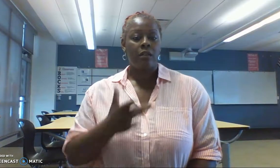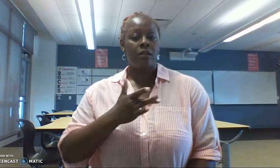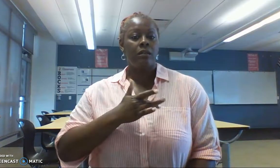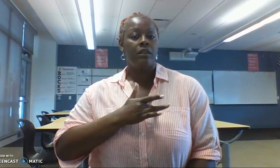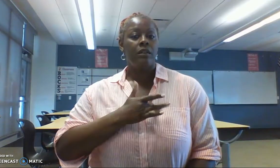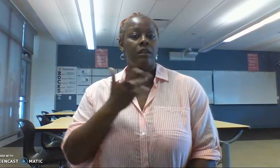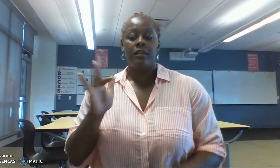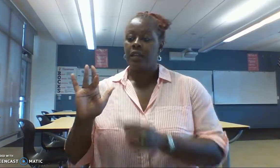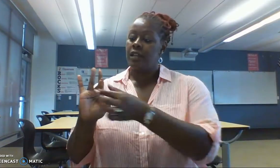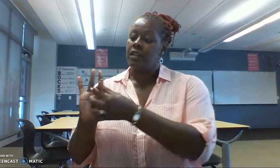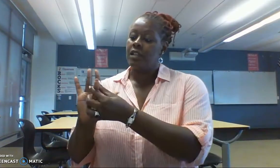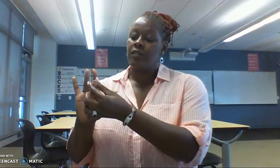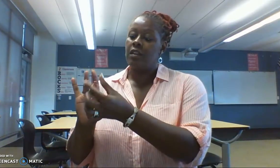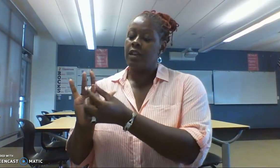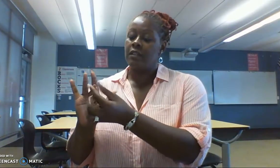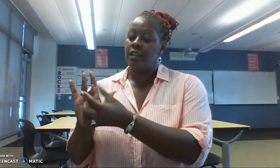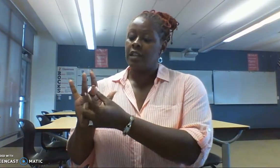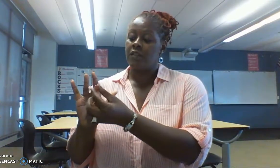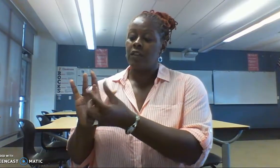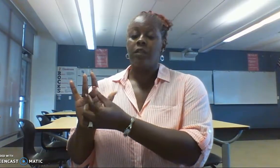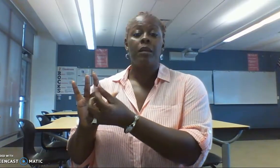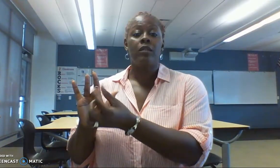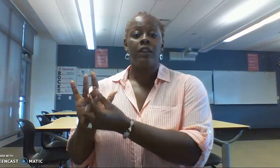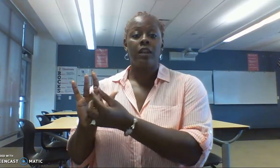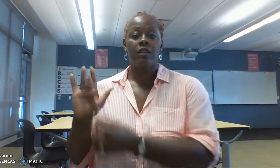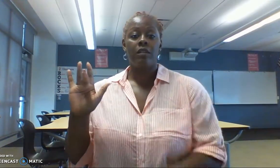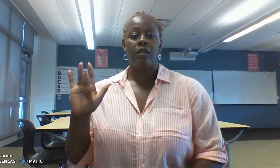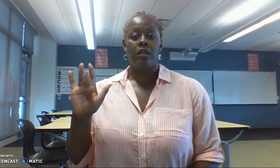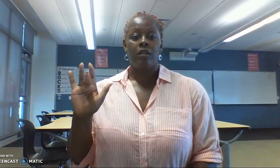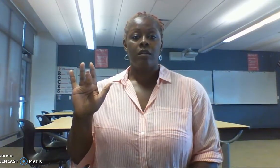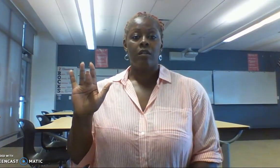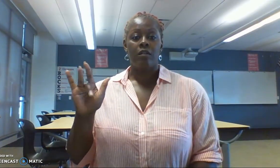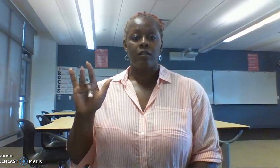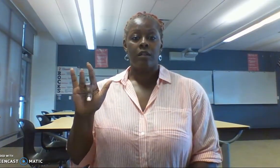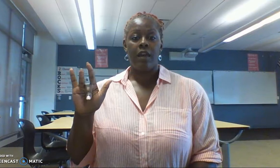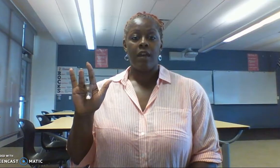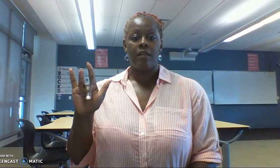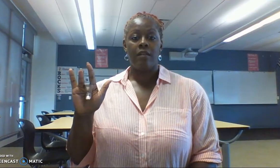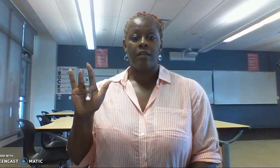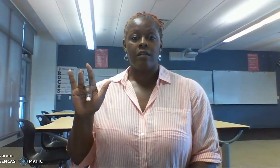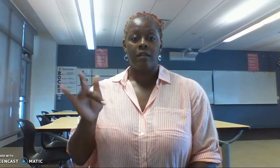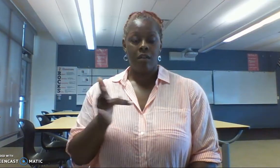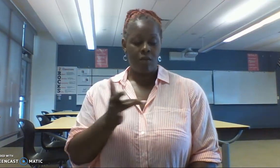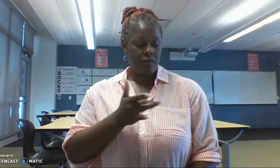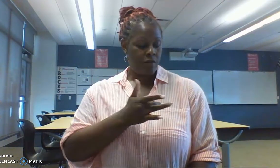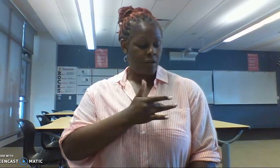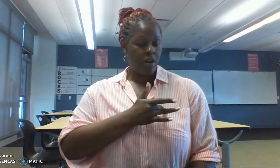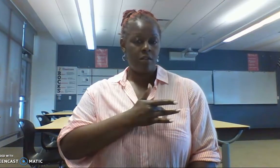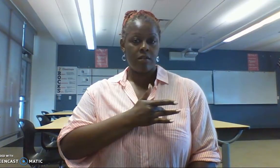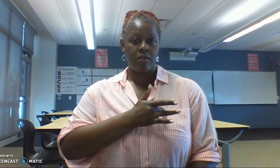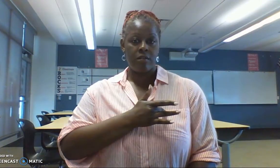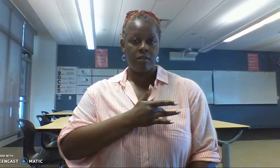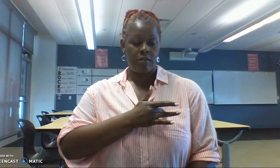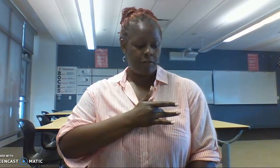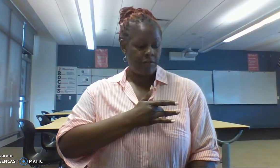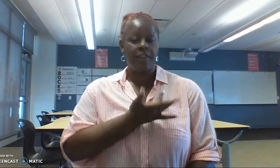Feel. The index finger, not the index finger, the middle finger. See that? Over the heart. Flip